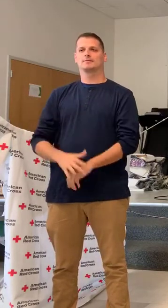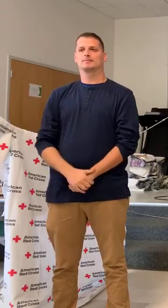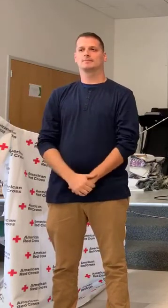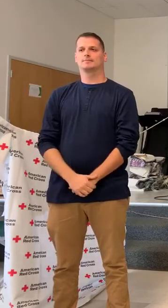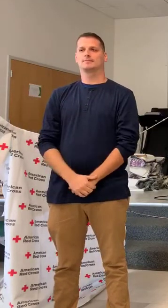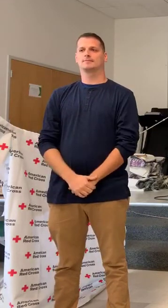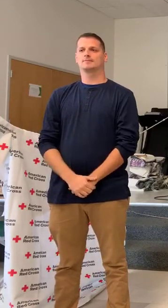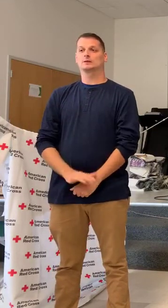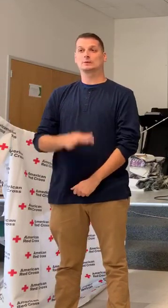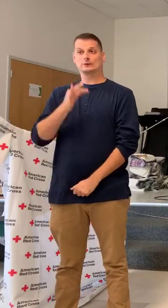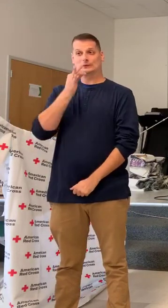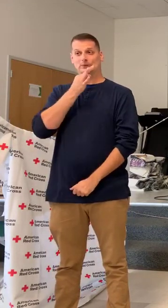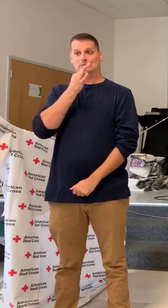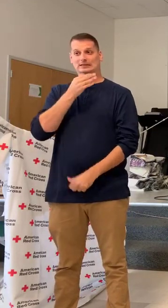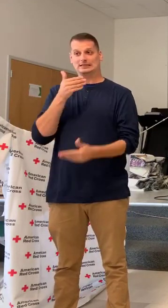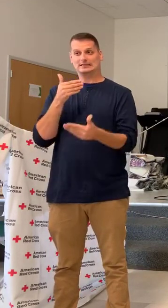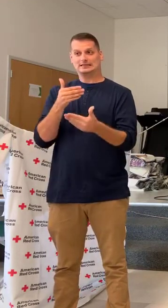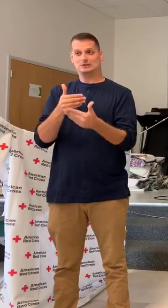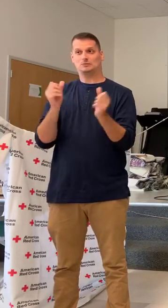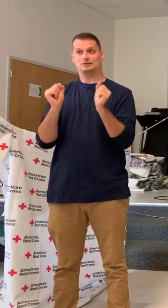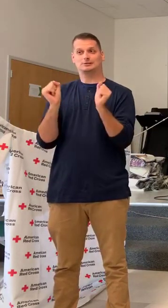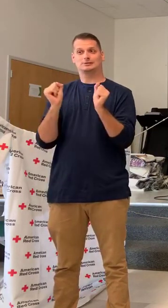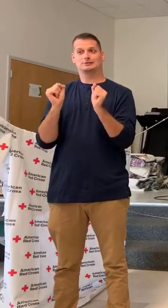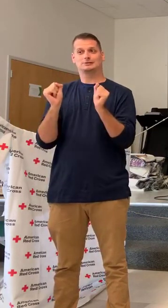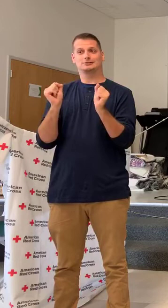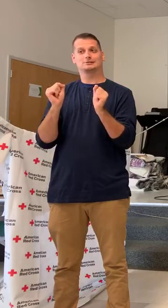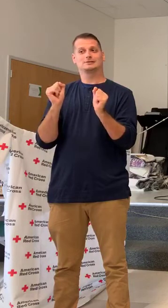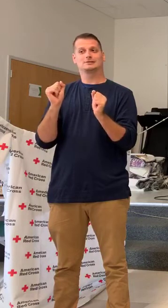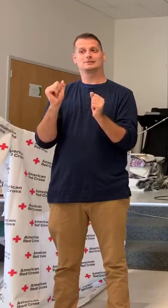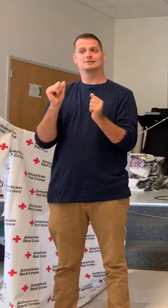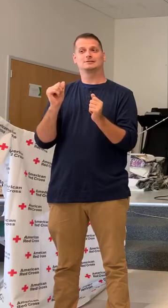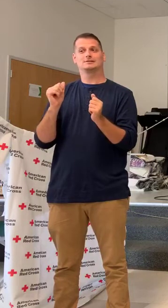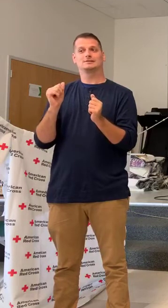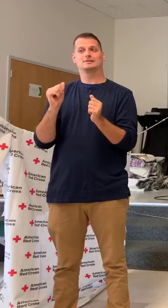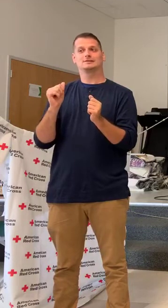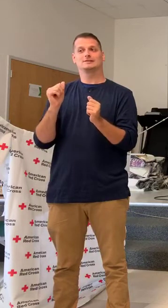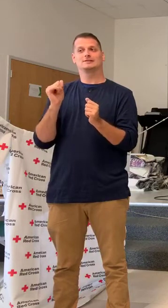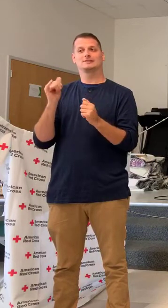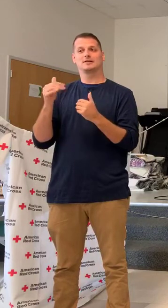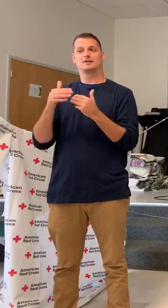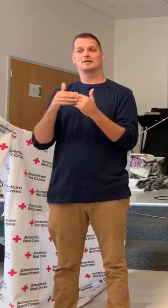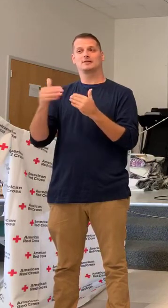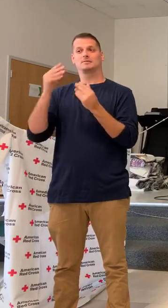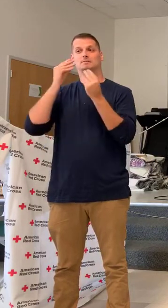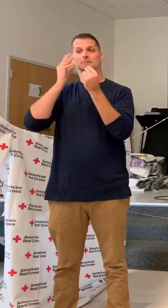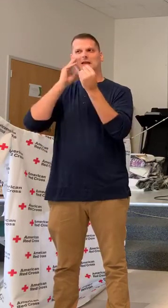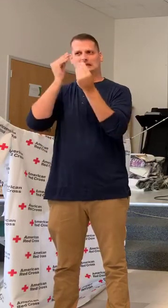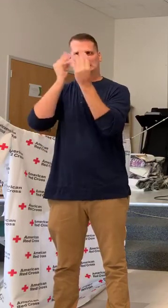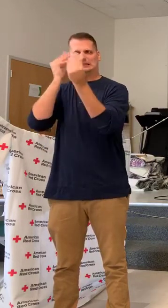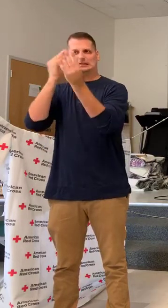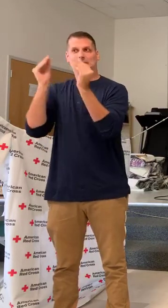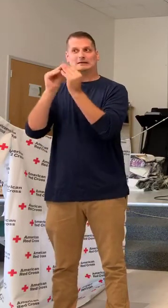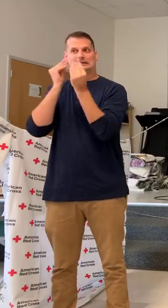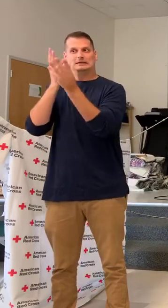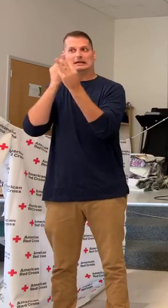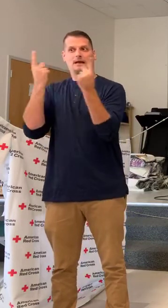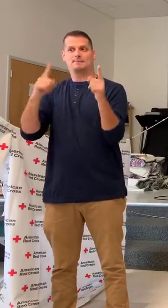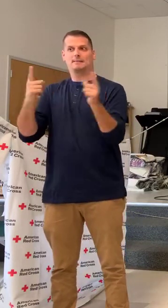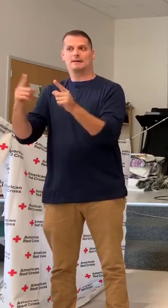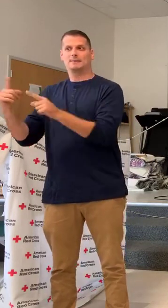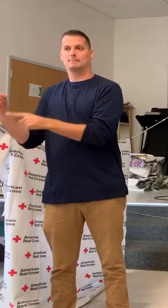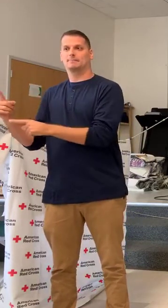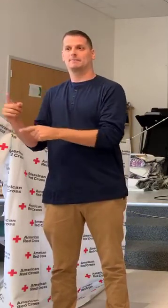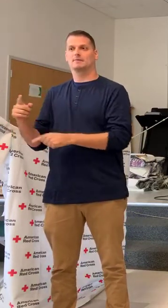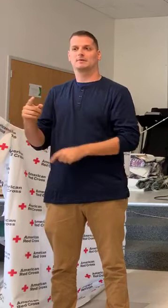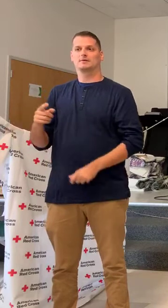winter hits. So we're going to be throwing a lot of information out at you. If it's at all possible, try to get online. Try to get